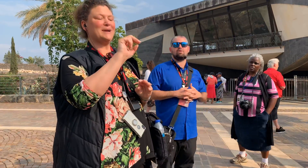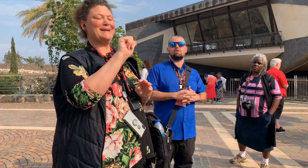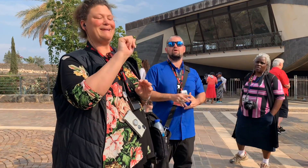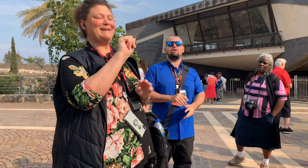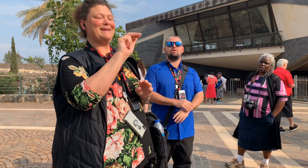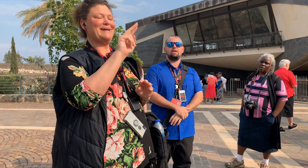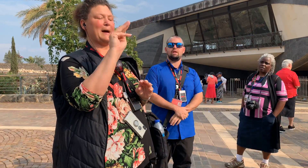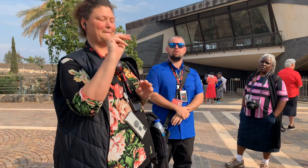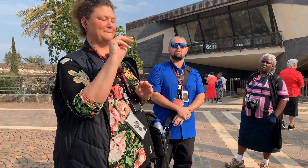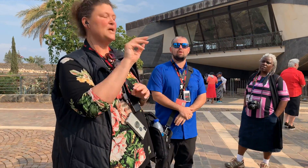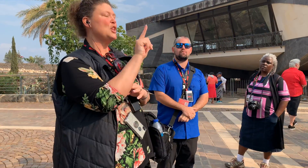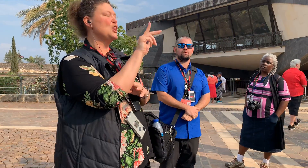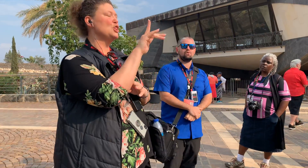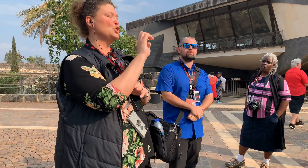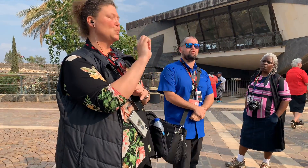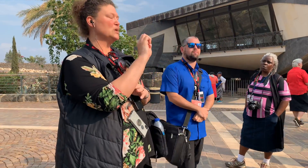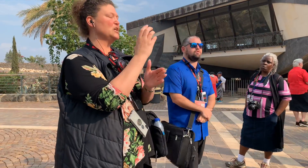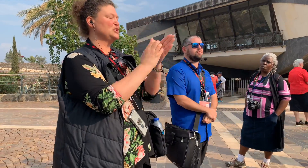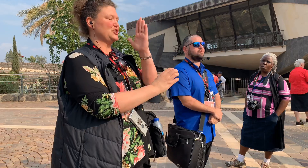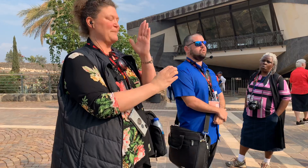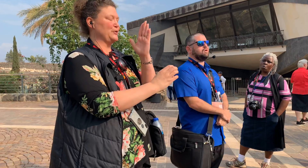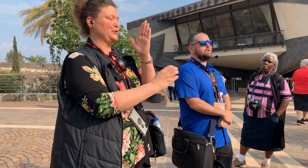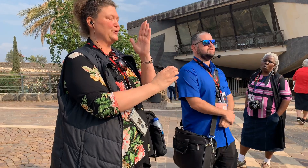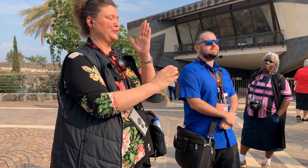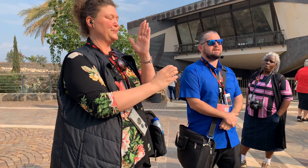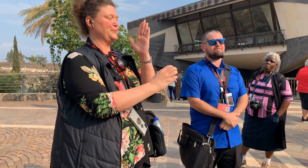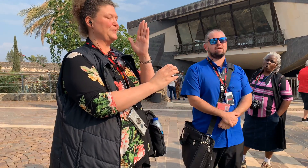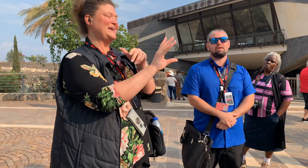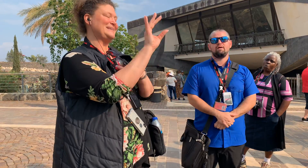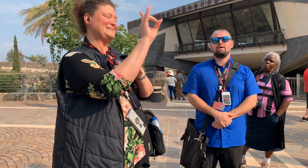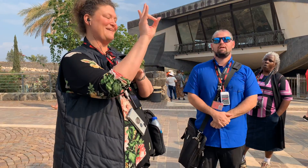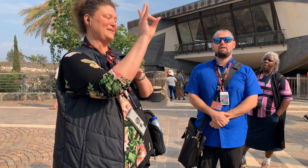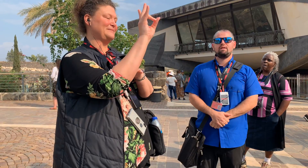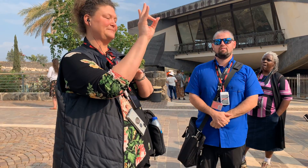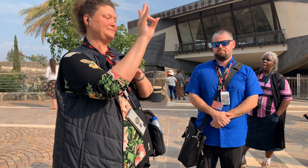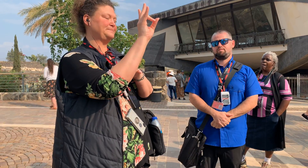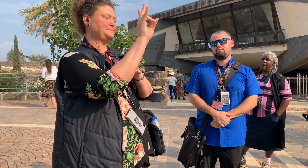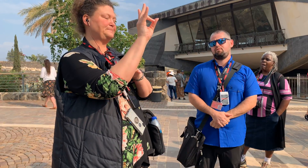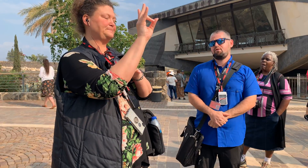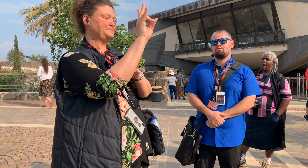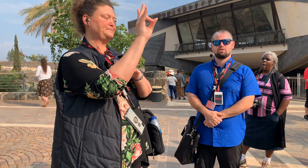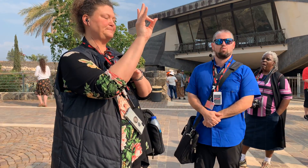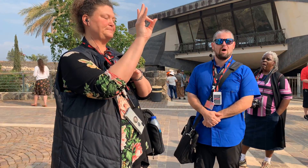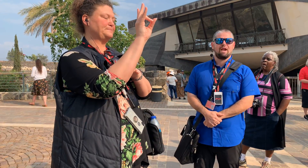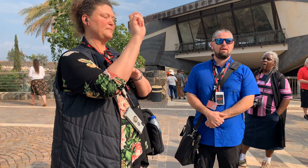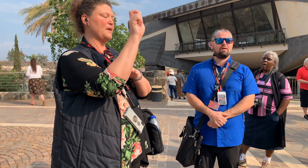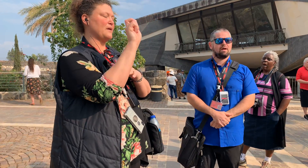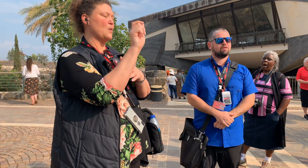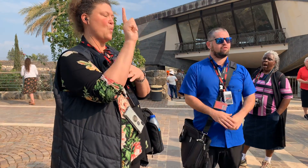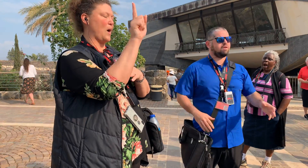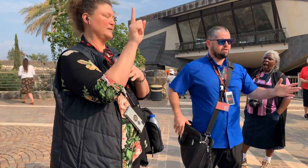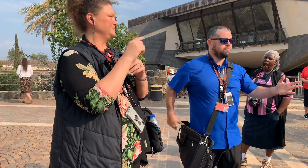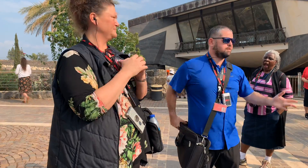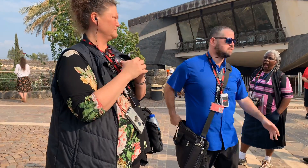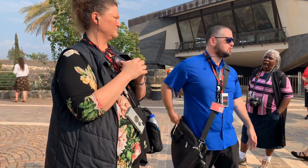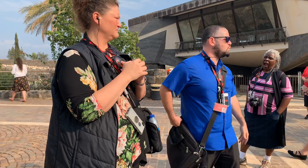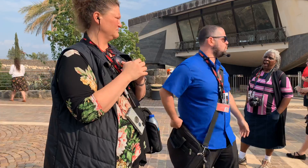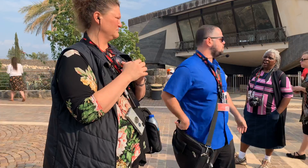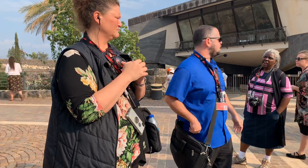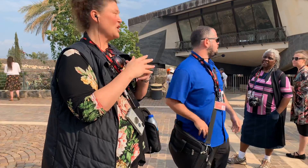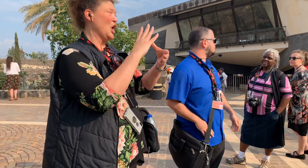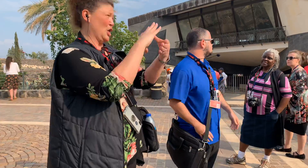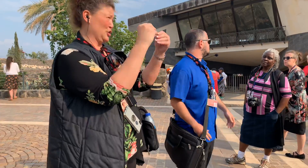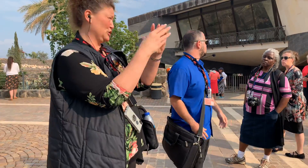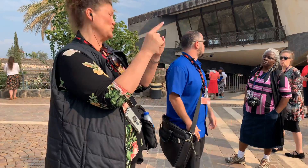in the Gospel of Luke chapter 7 verse 1. Actually the